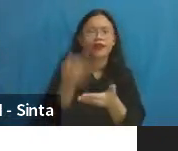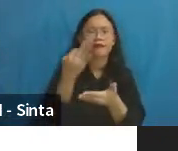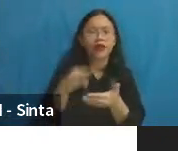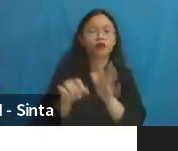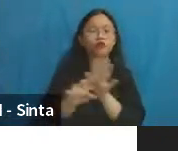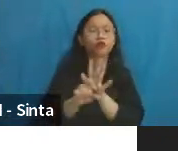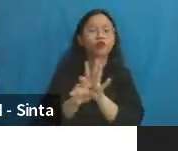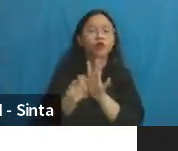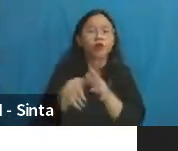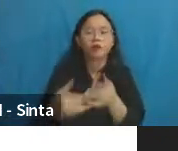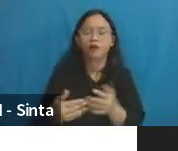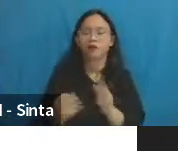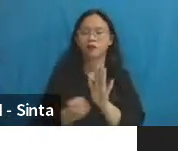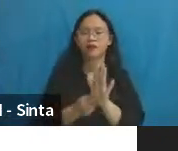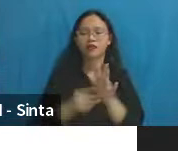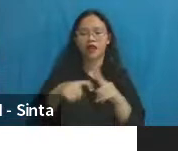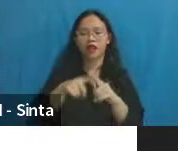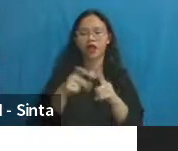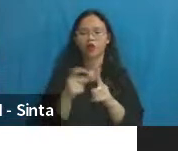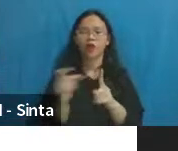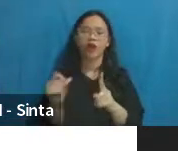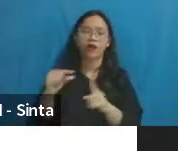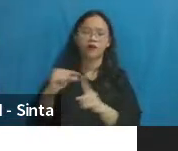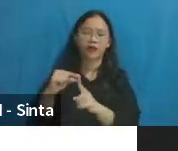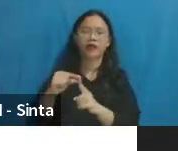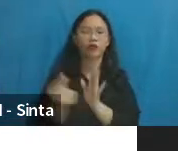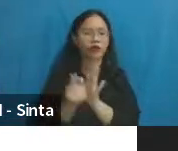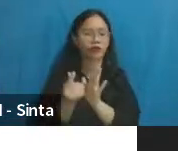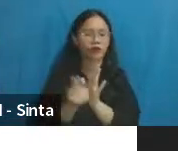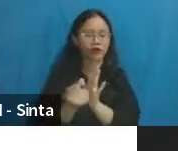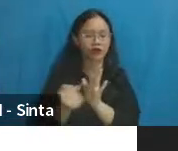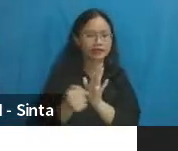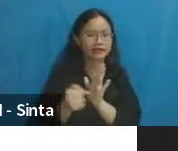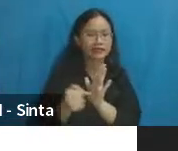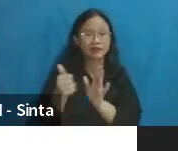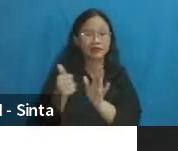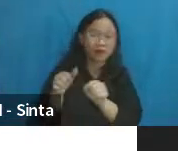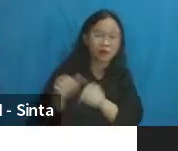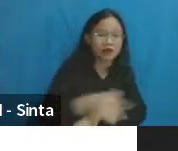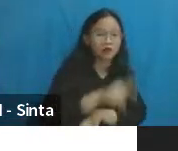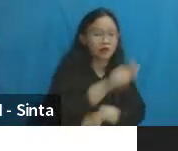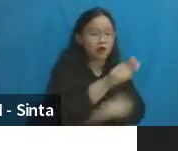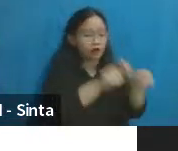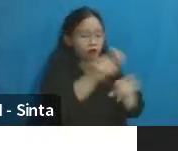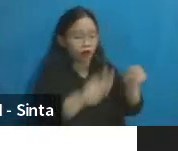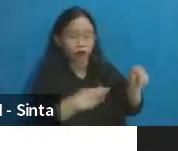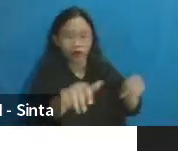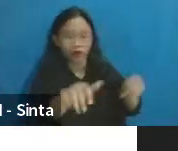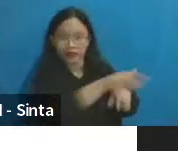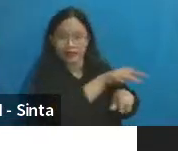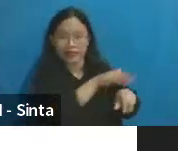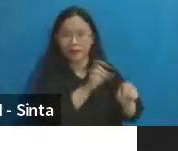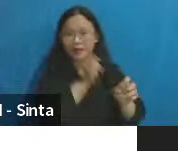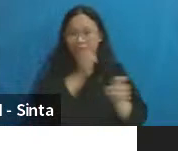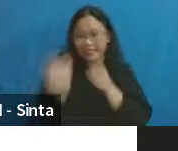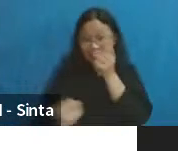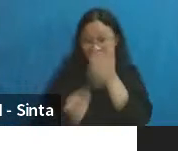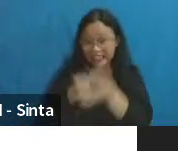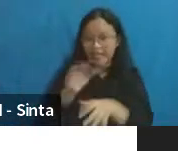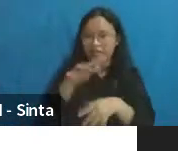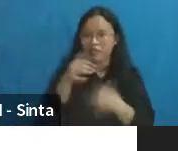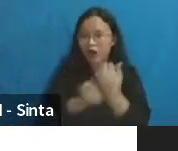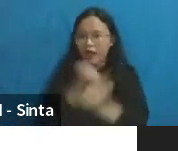criminalizes anything that's regarded as treasonous in the part of the Indonesian state, which often criminalizes self-determination activists in West Papua, do